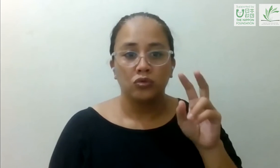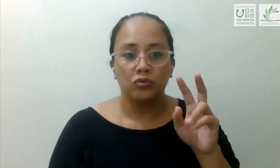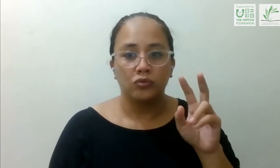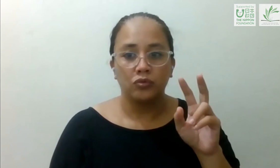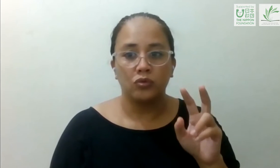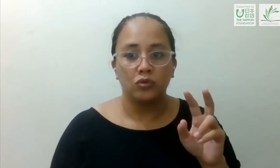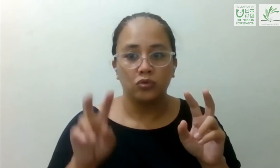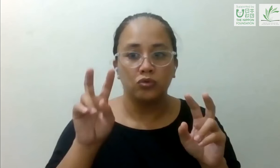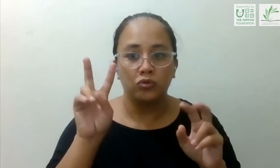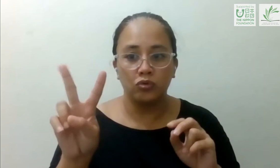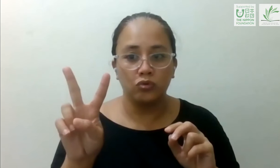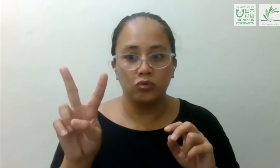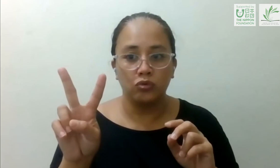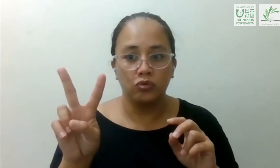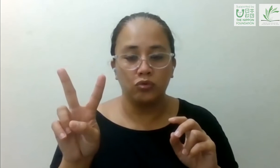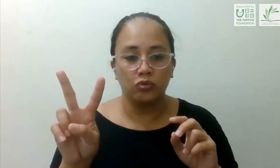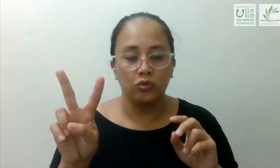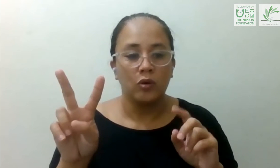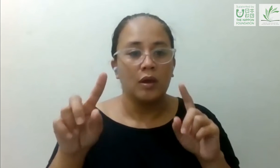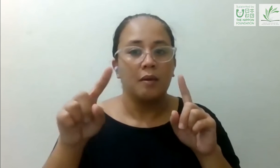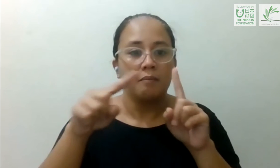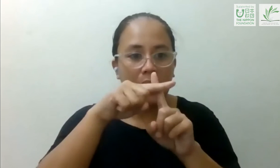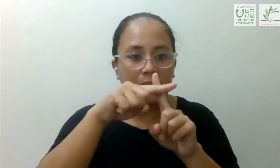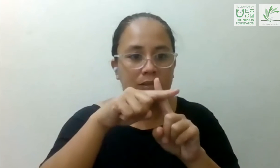2 plus 3,